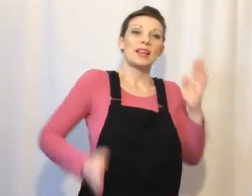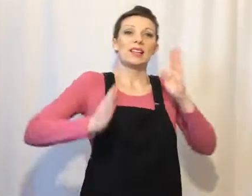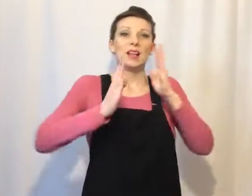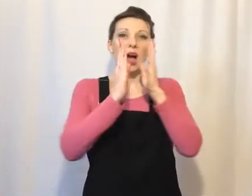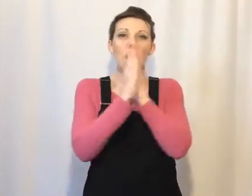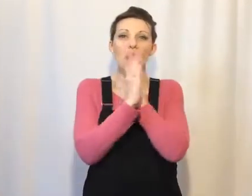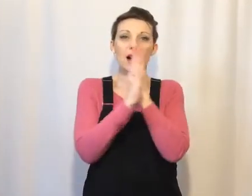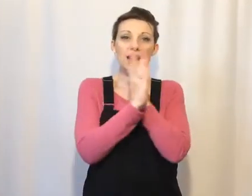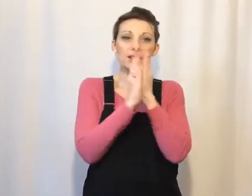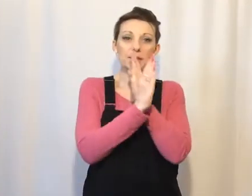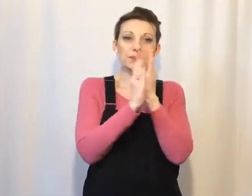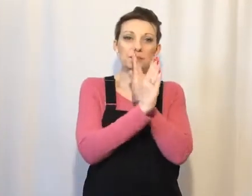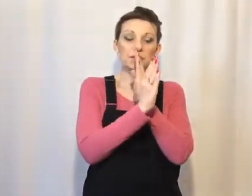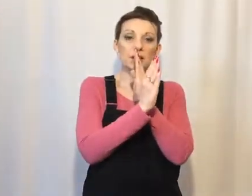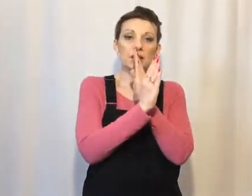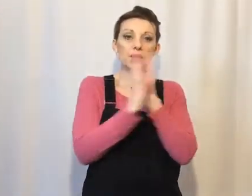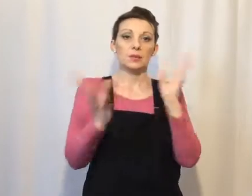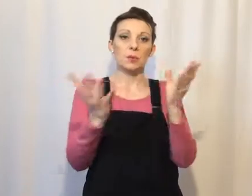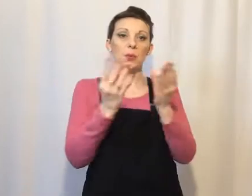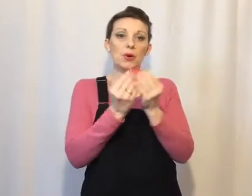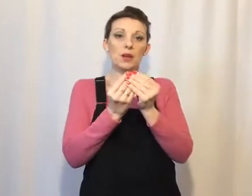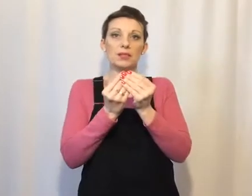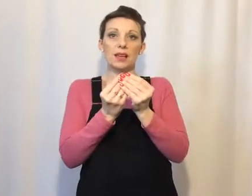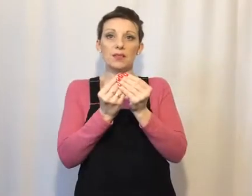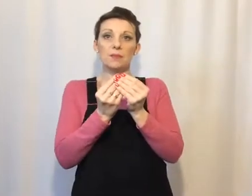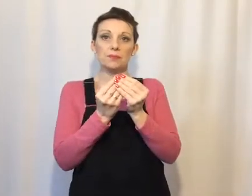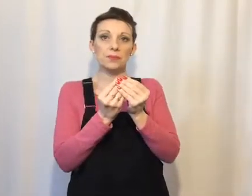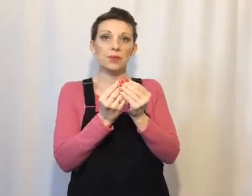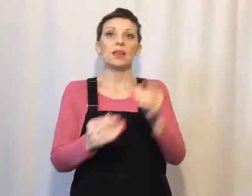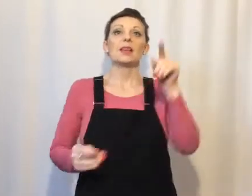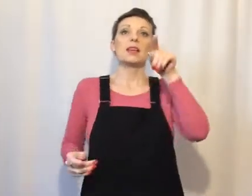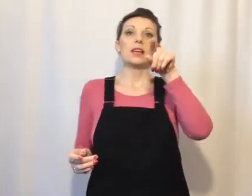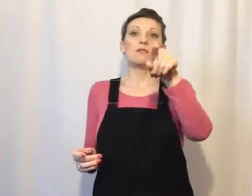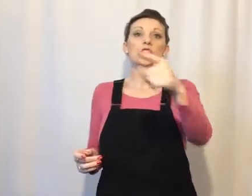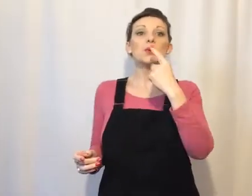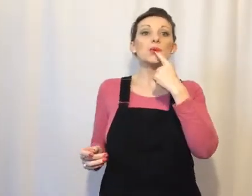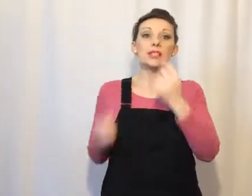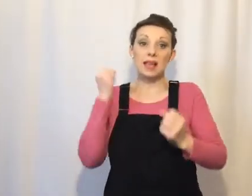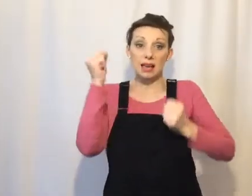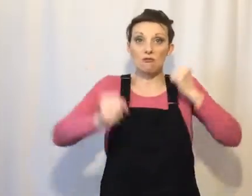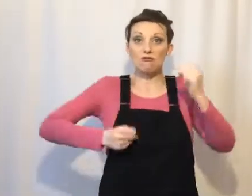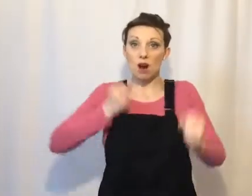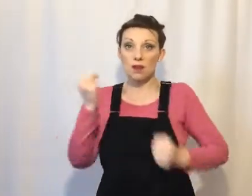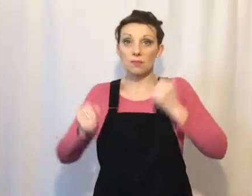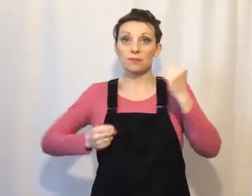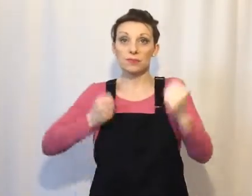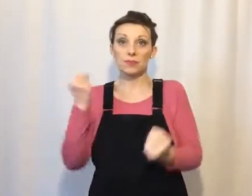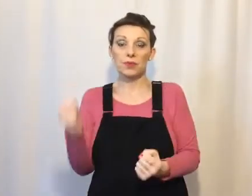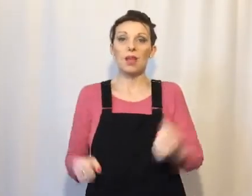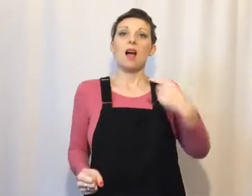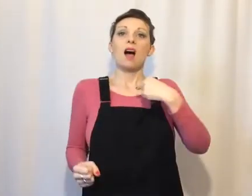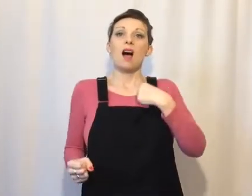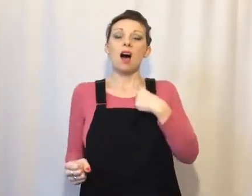we'll hide. So we'll put those together. If you say run,